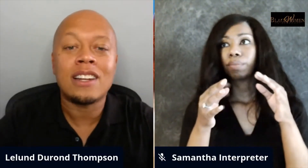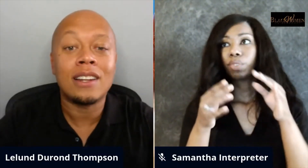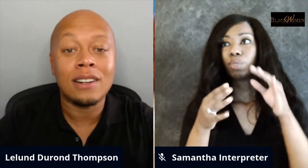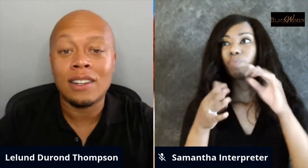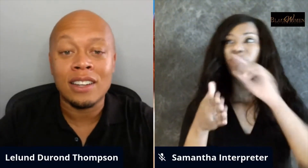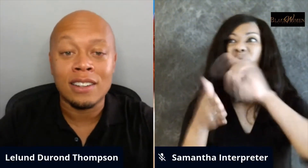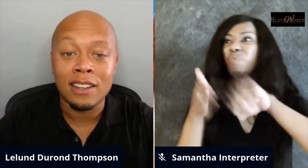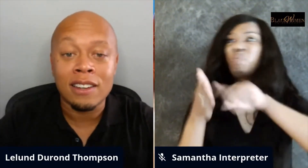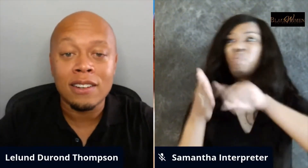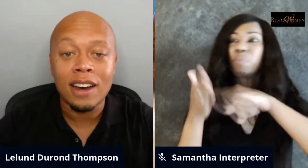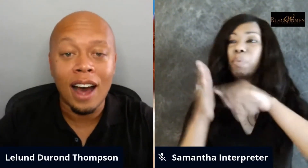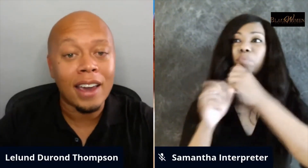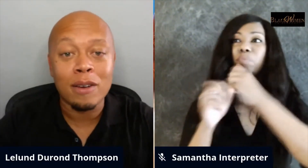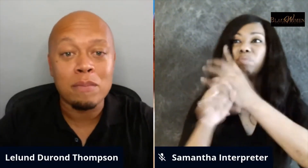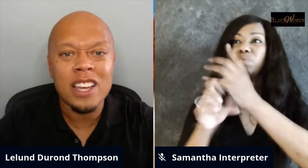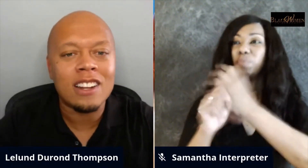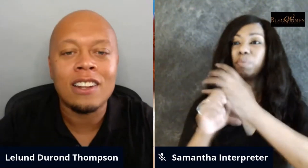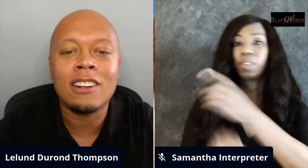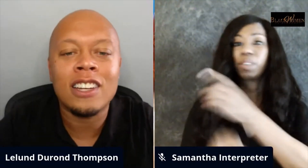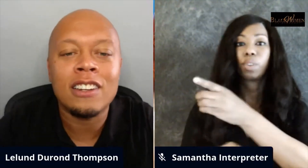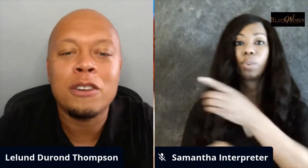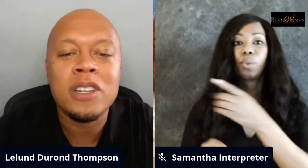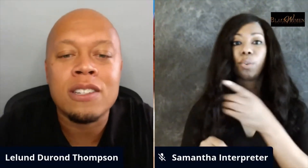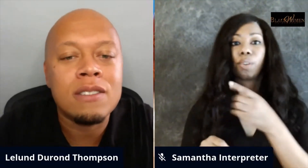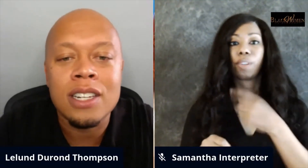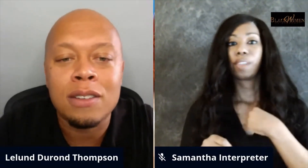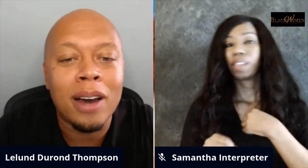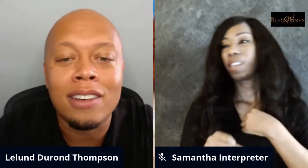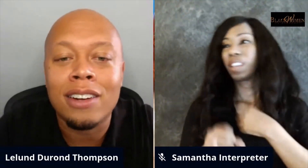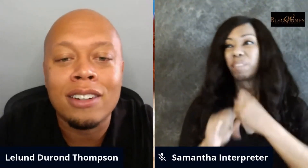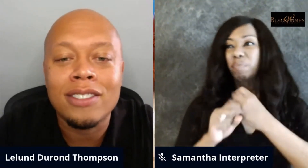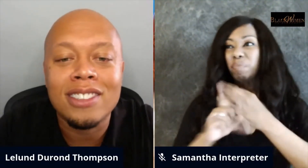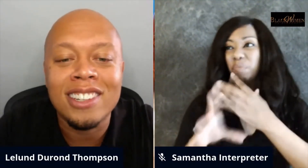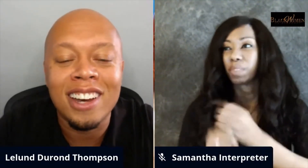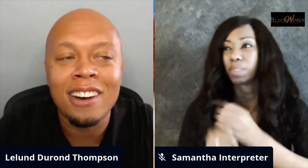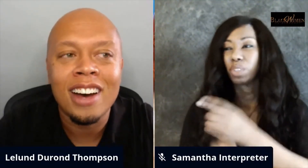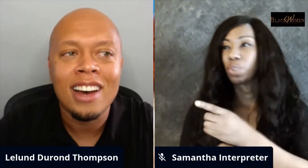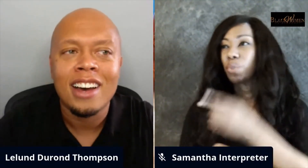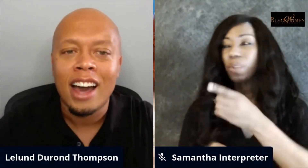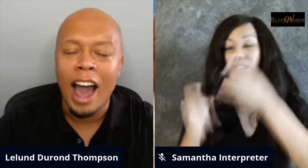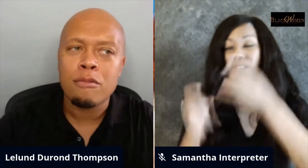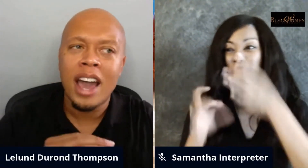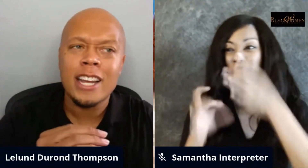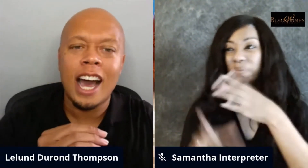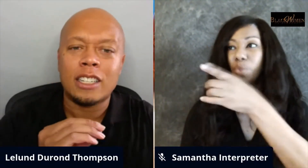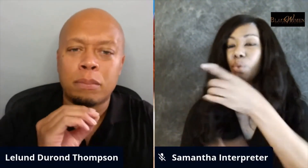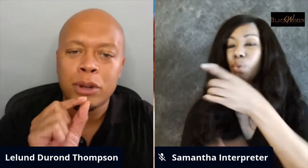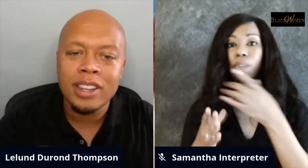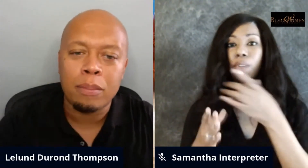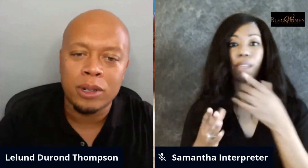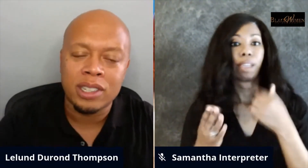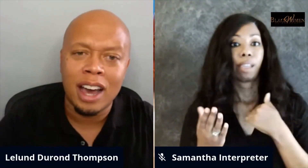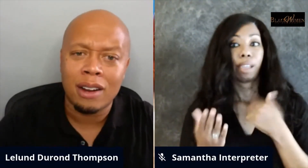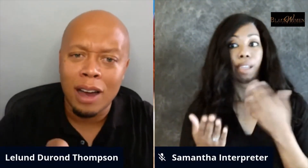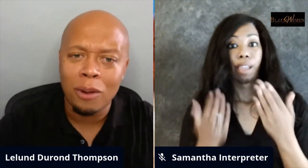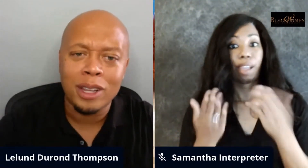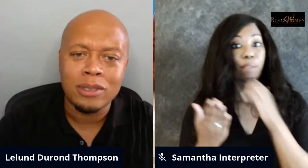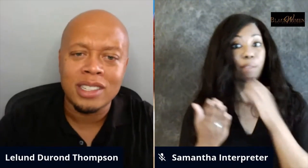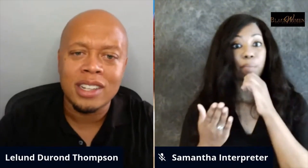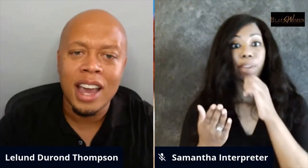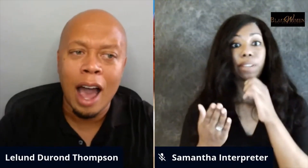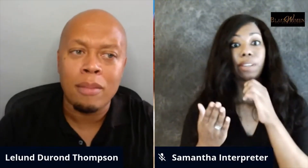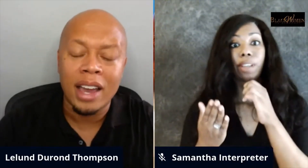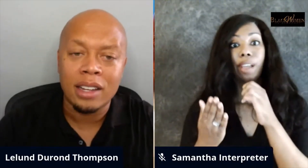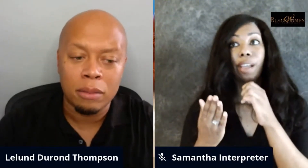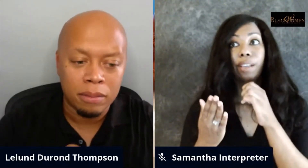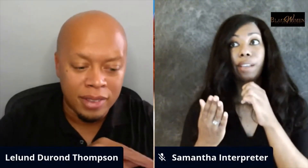am belittling you. I am belittling you because you get on my nerves, you know? I might not put that person down if I want them to